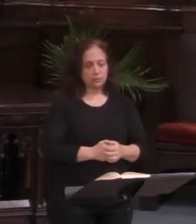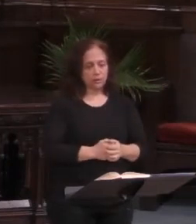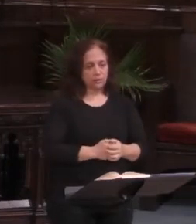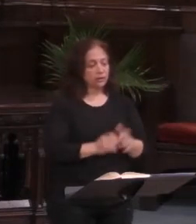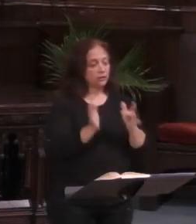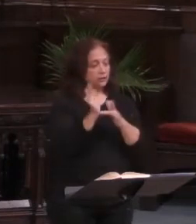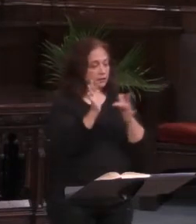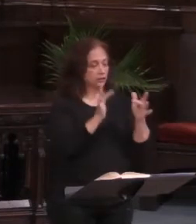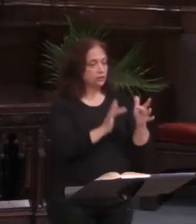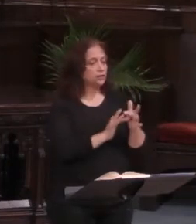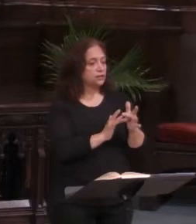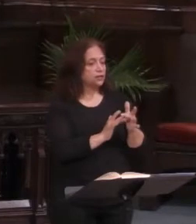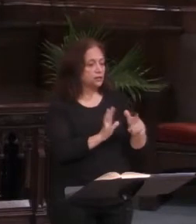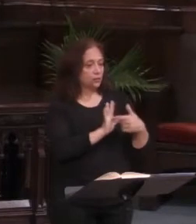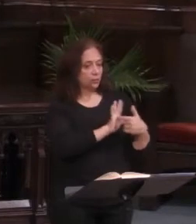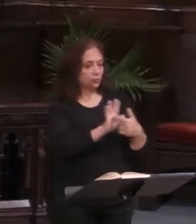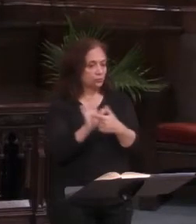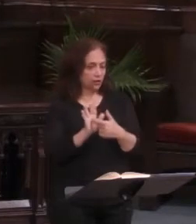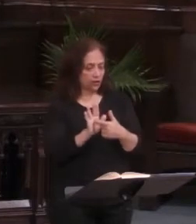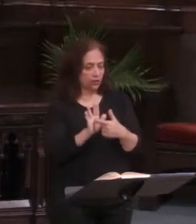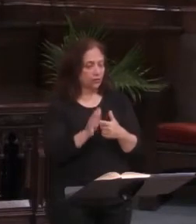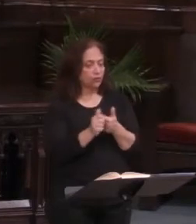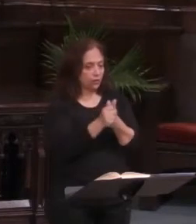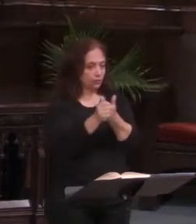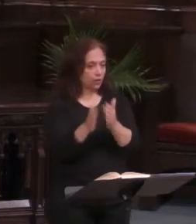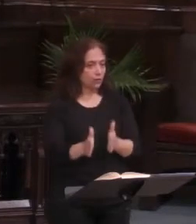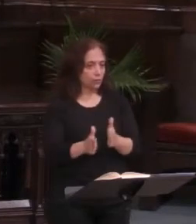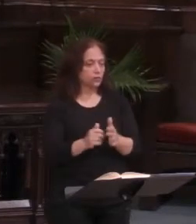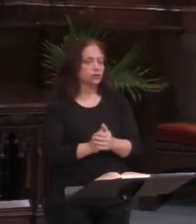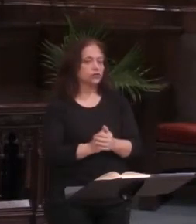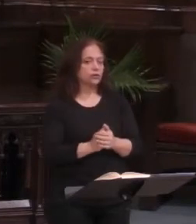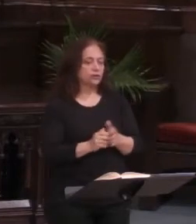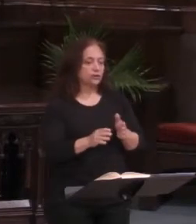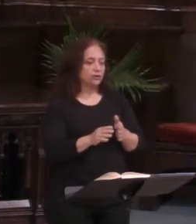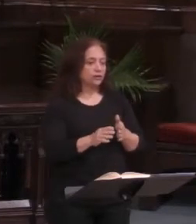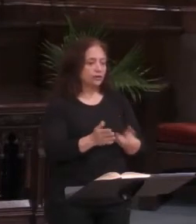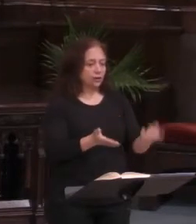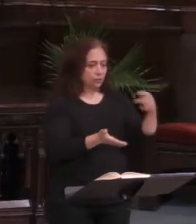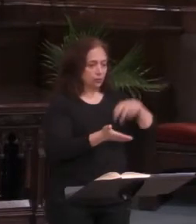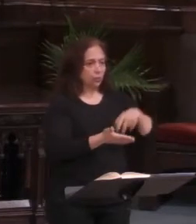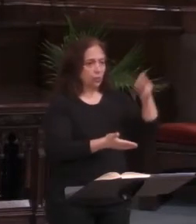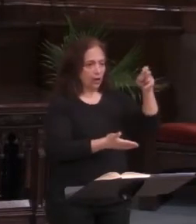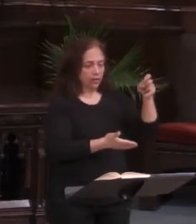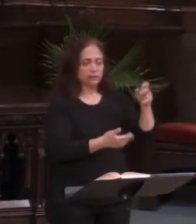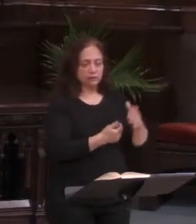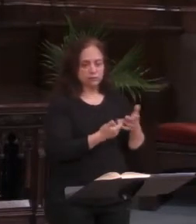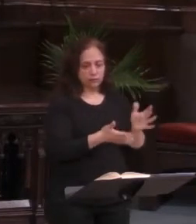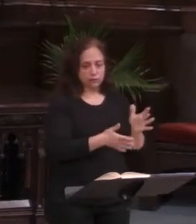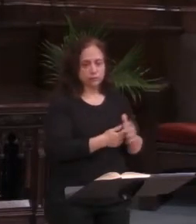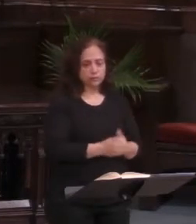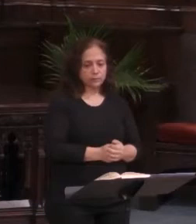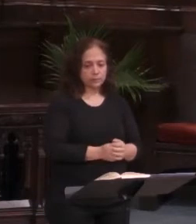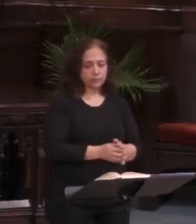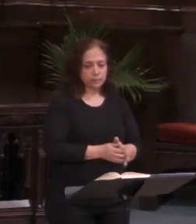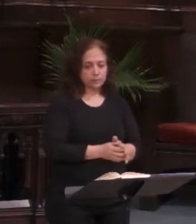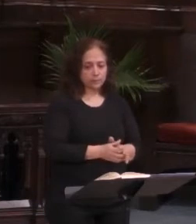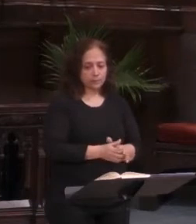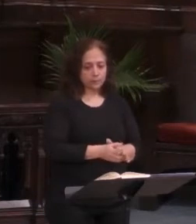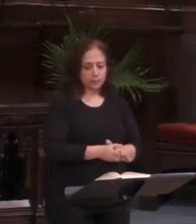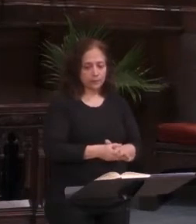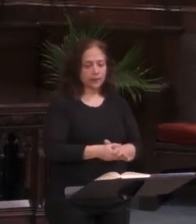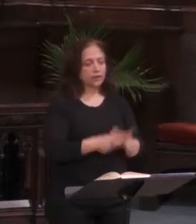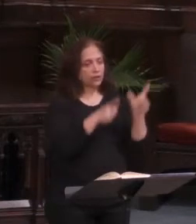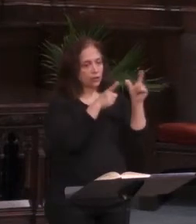that Jesus was revealed to the disciples after he was raised from the dead.